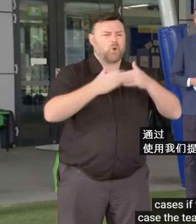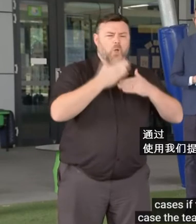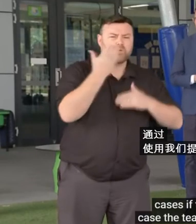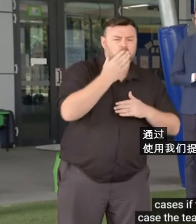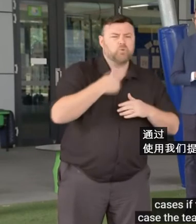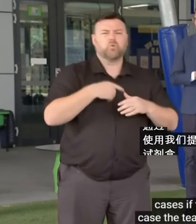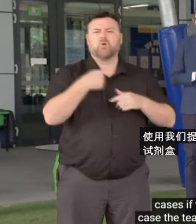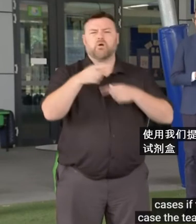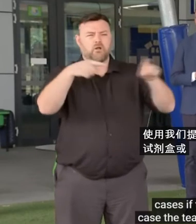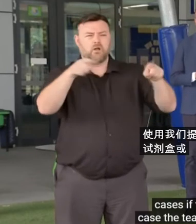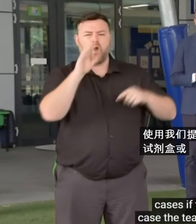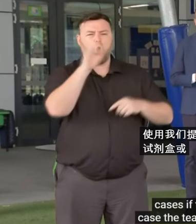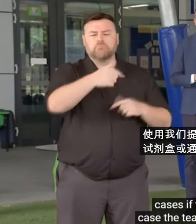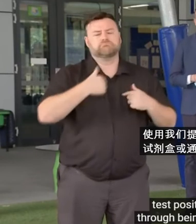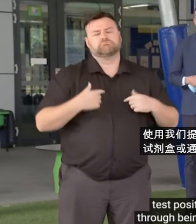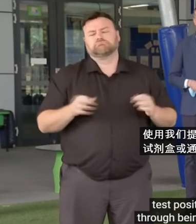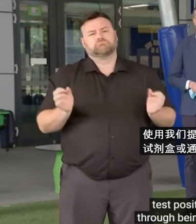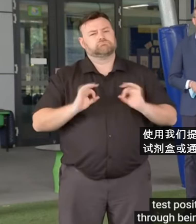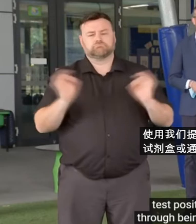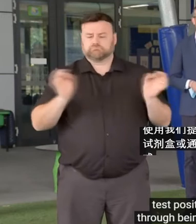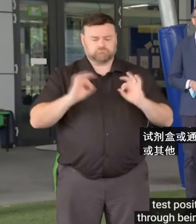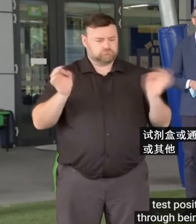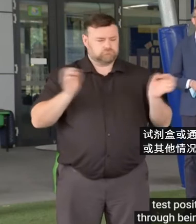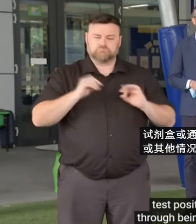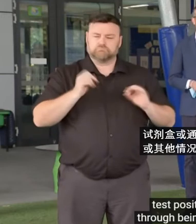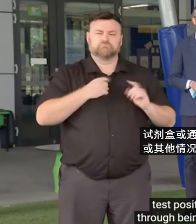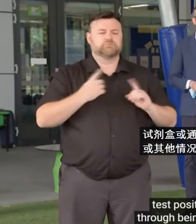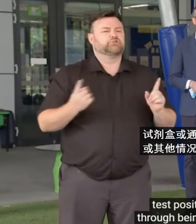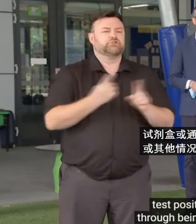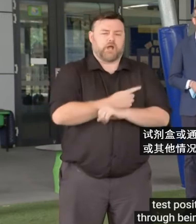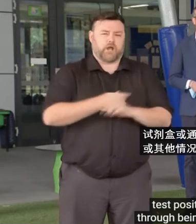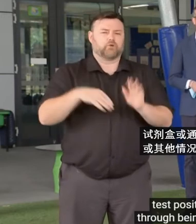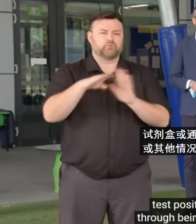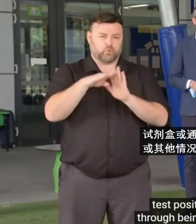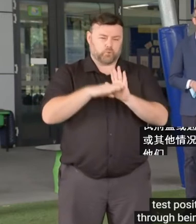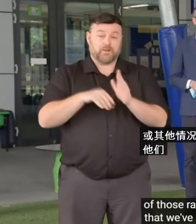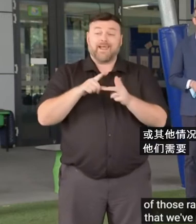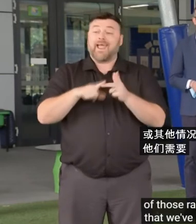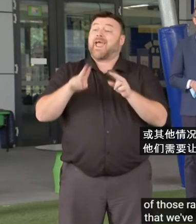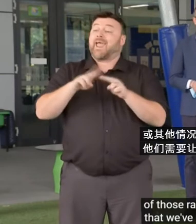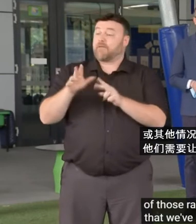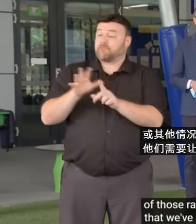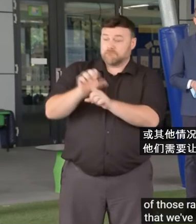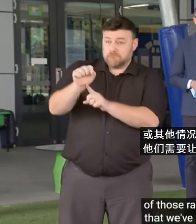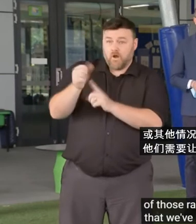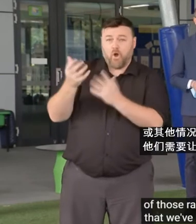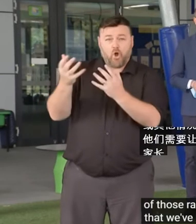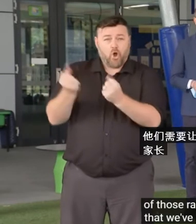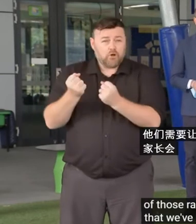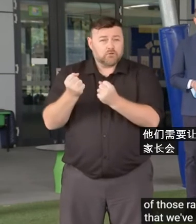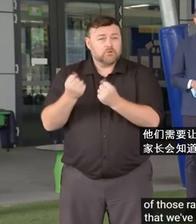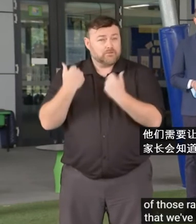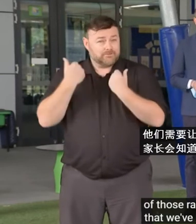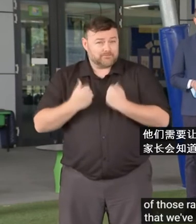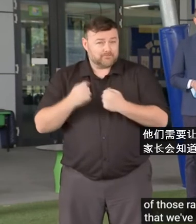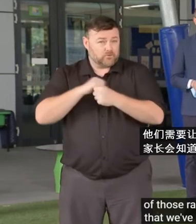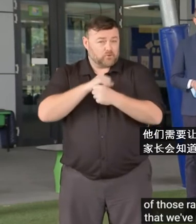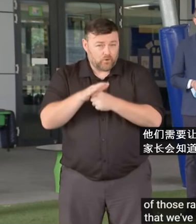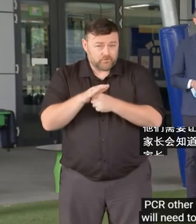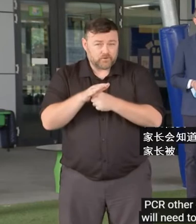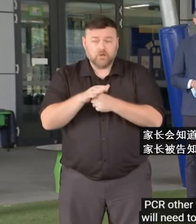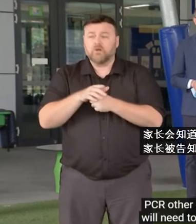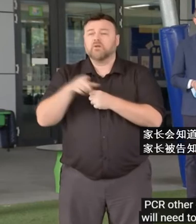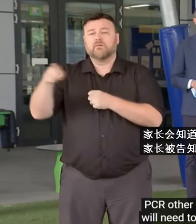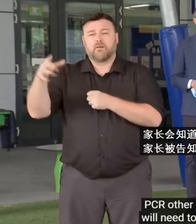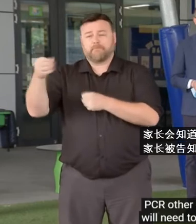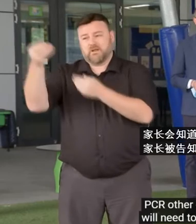those rapid antigen test kits that we've provided or through PCR or other circumstances, they will need to let the school know. Parents will know. You will be